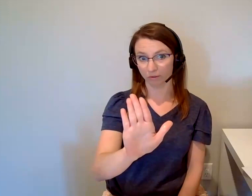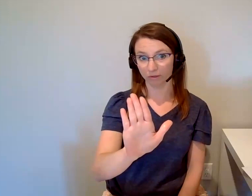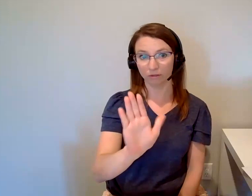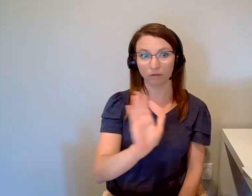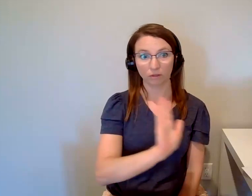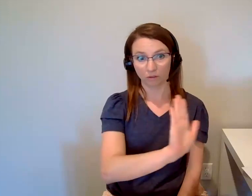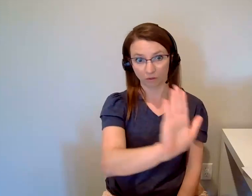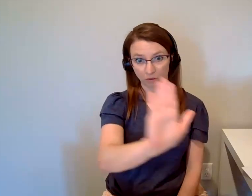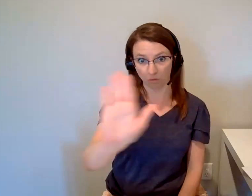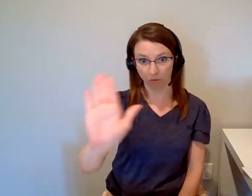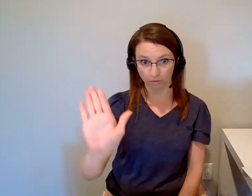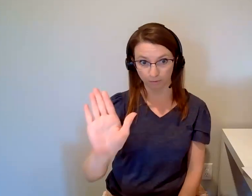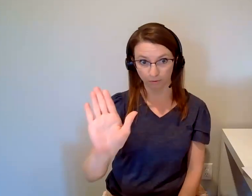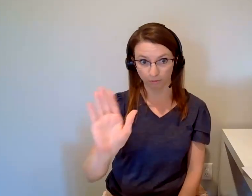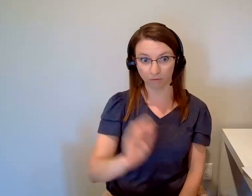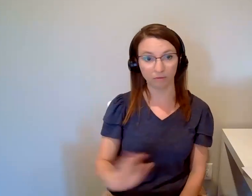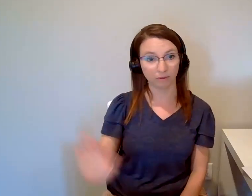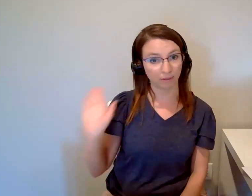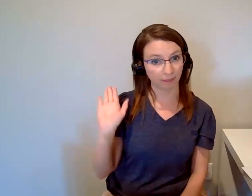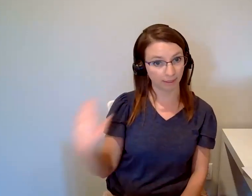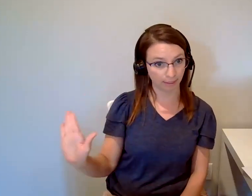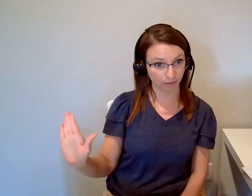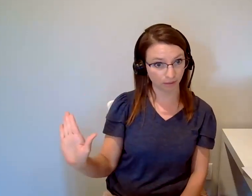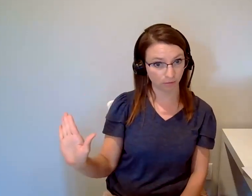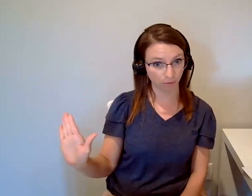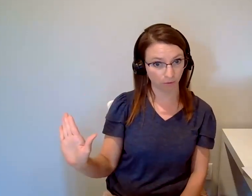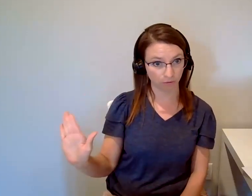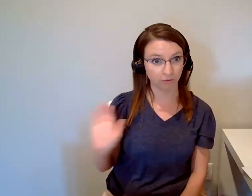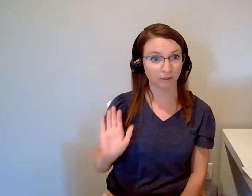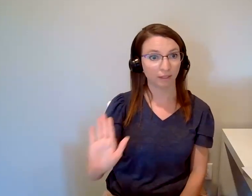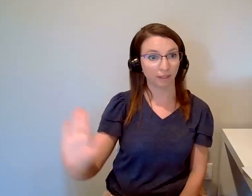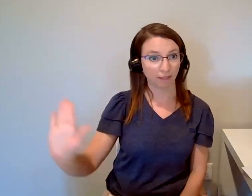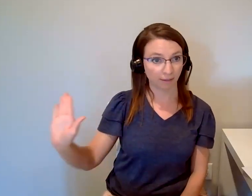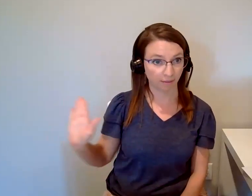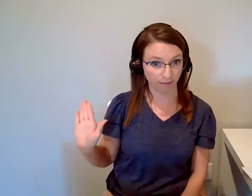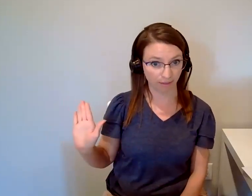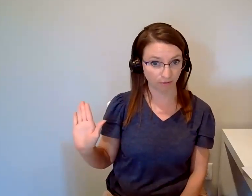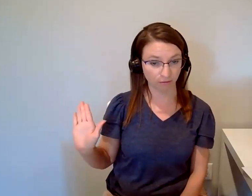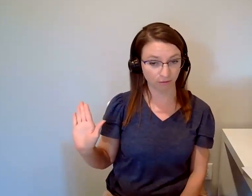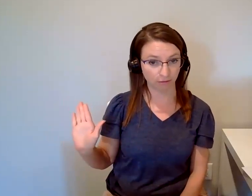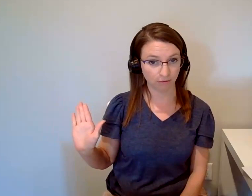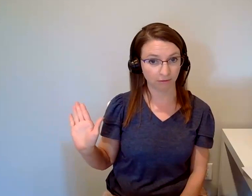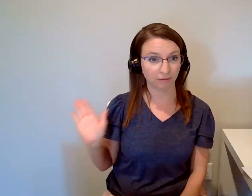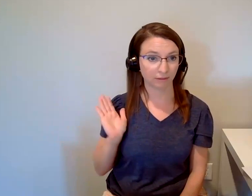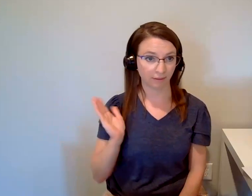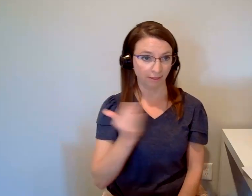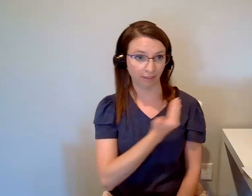yours, plural, his or her, theirs, ours.